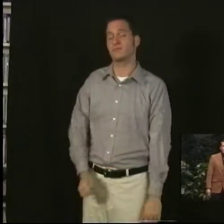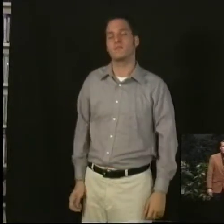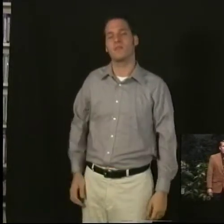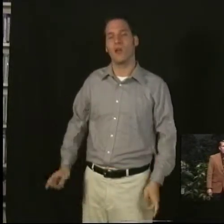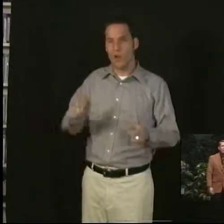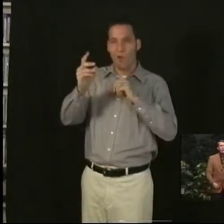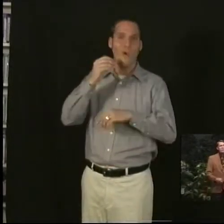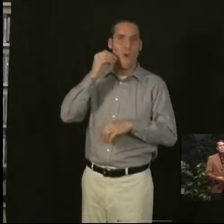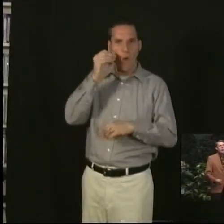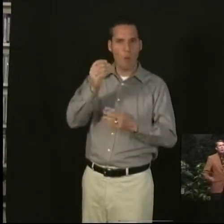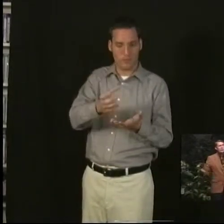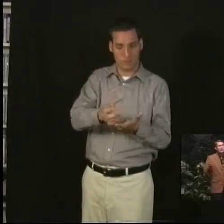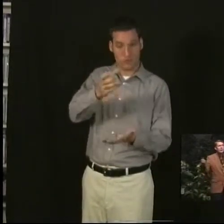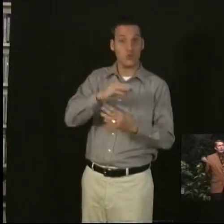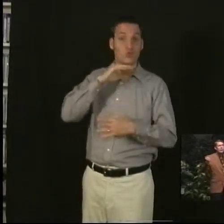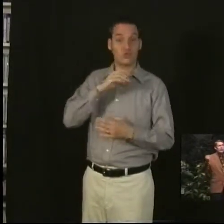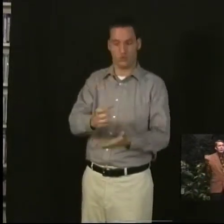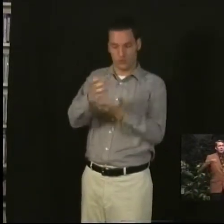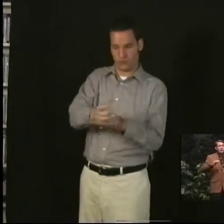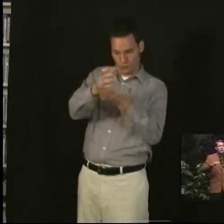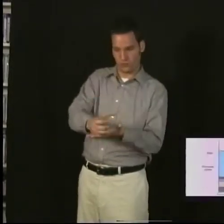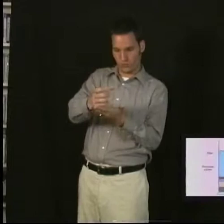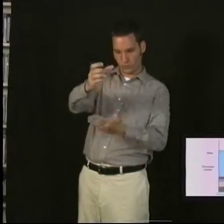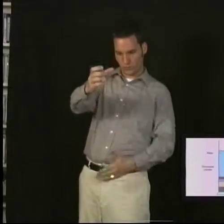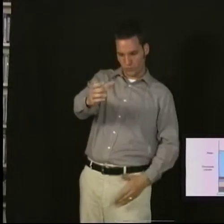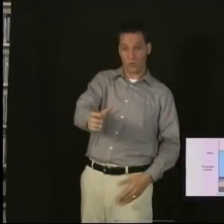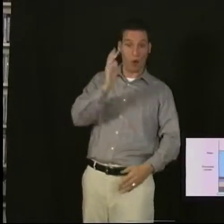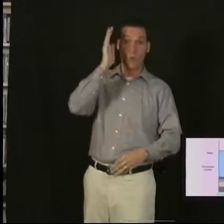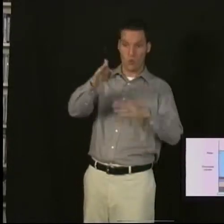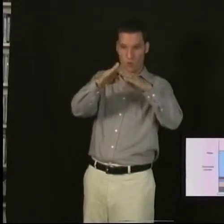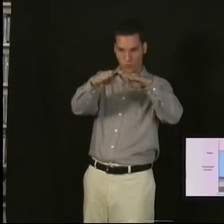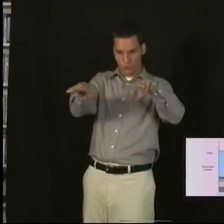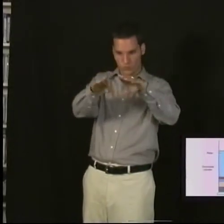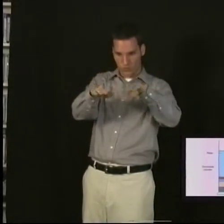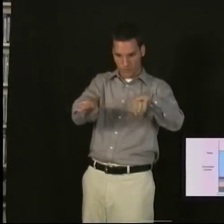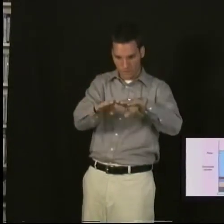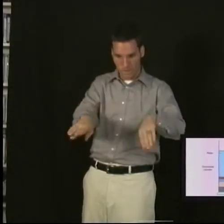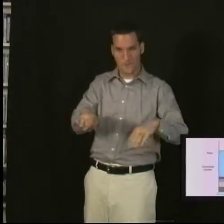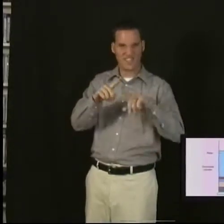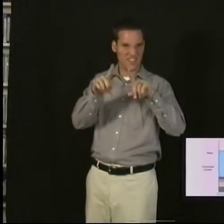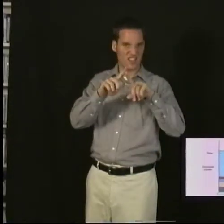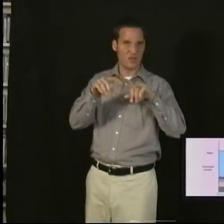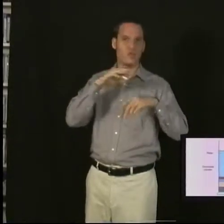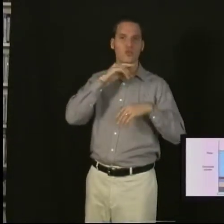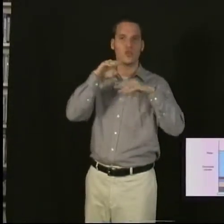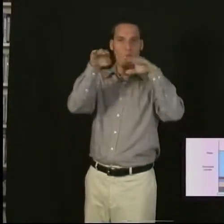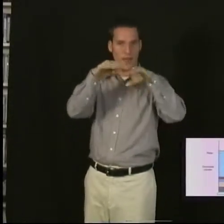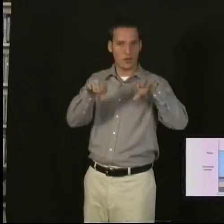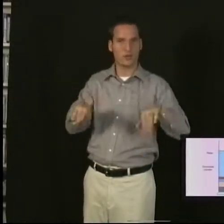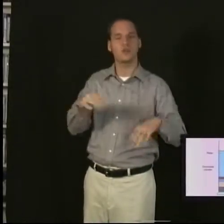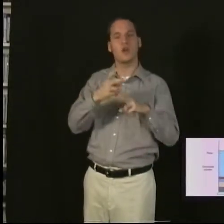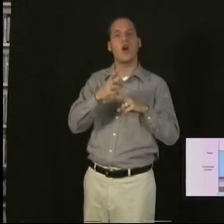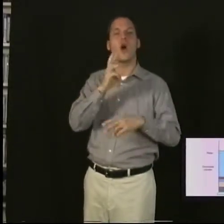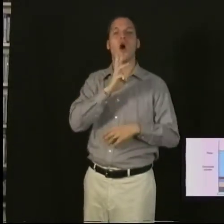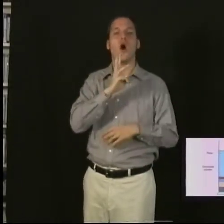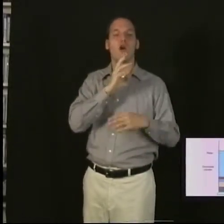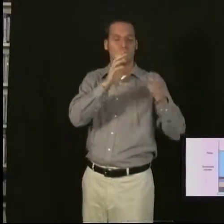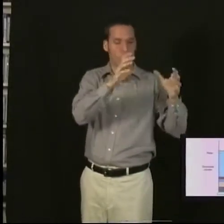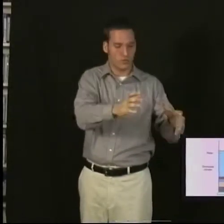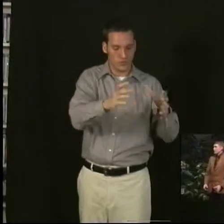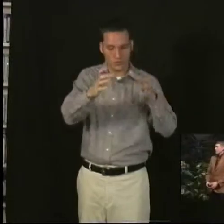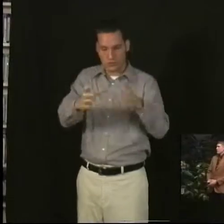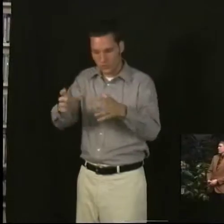Just go home and get a jar of dirt and put some water in it and shake it up, folks. It'll settle out into layers for you in a few seconds. It's called hydrologic sorting.